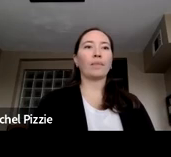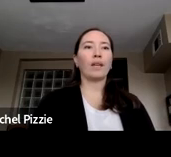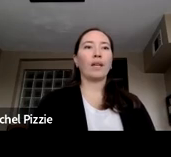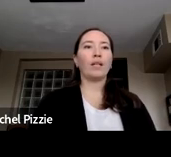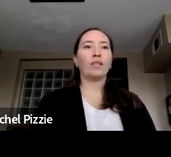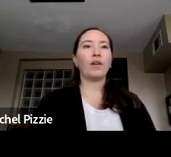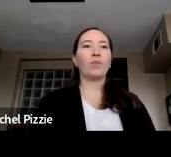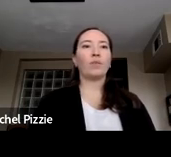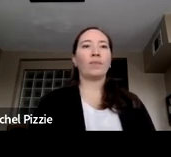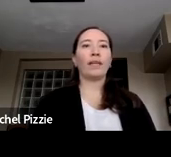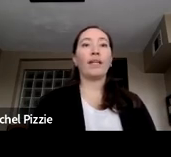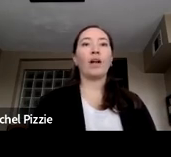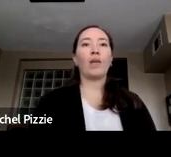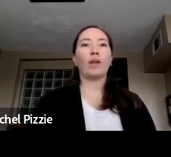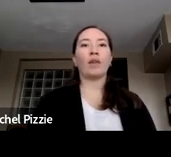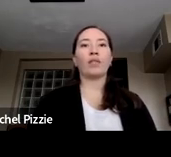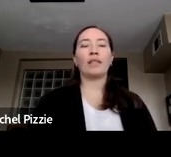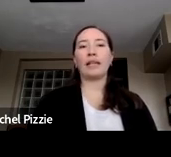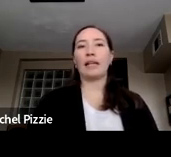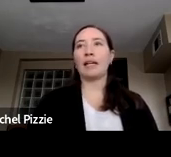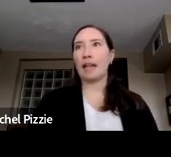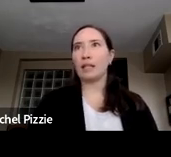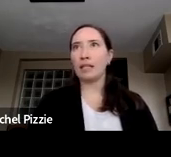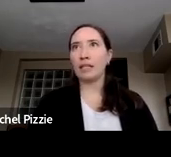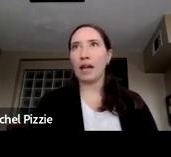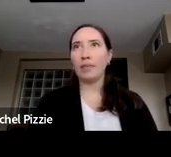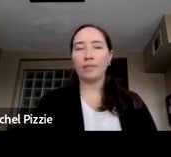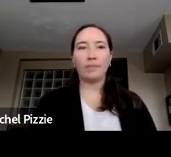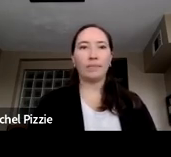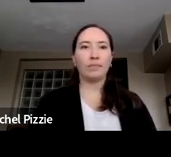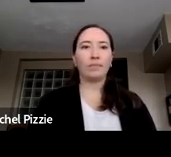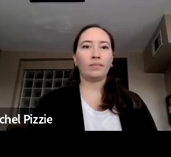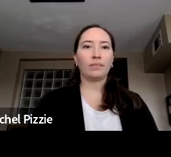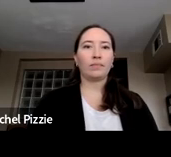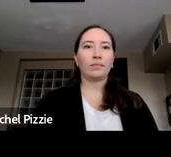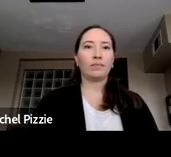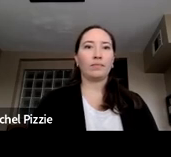Okay. So here I want to go to the Data and Analysis tab.